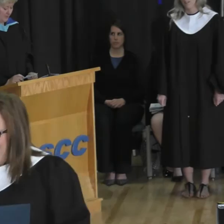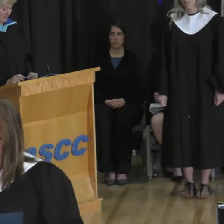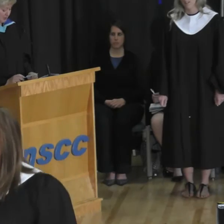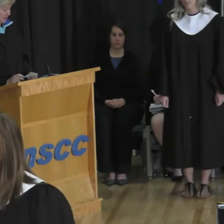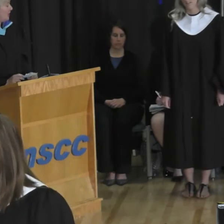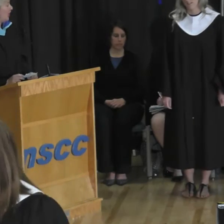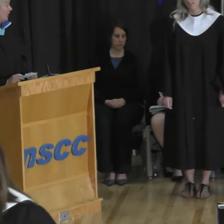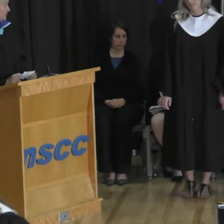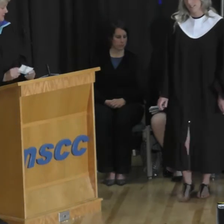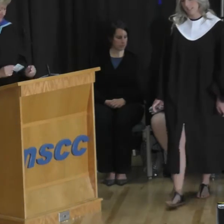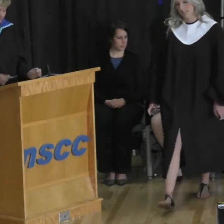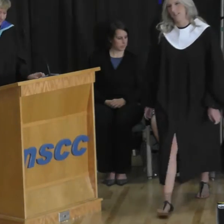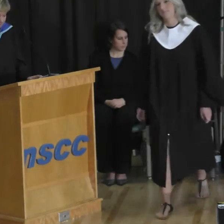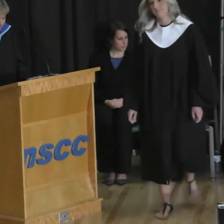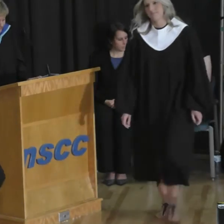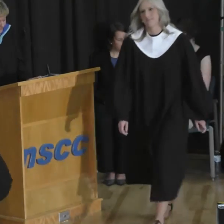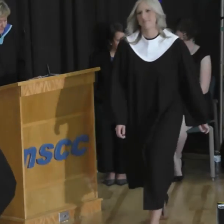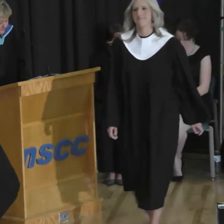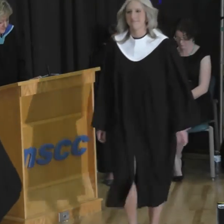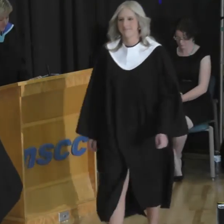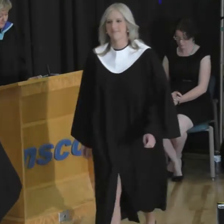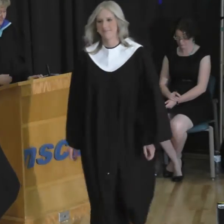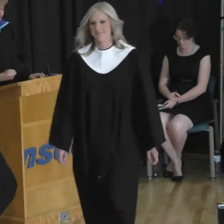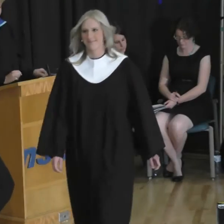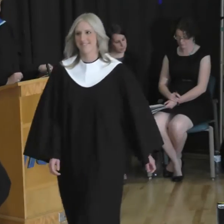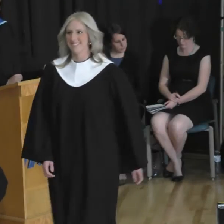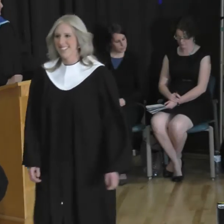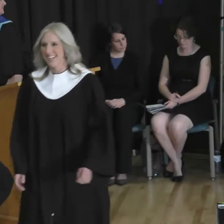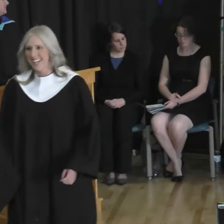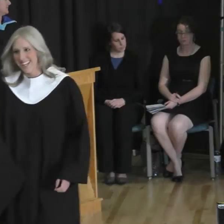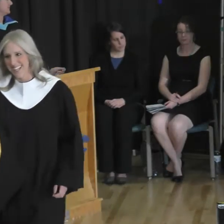Brianna Bunch, honors.